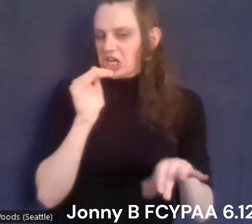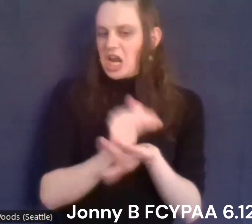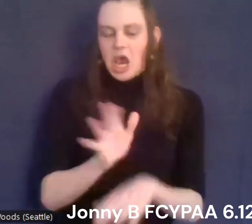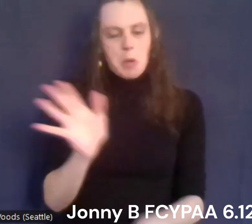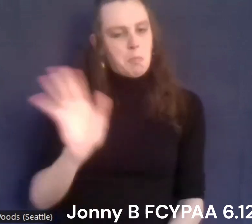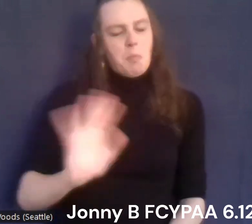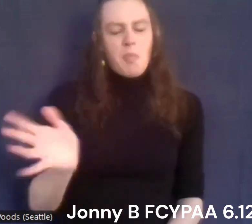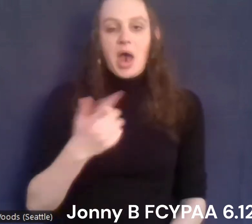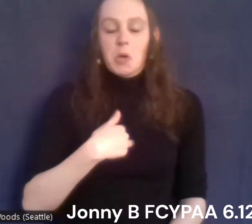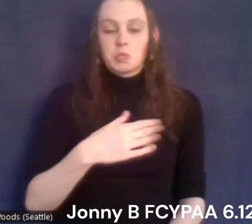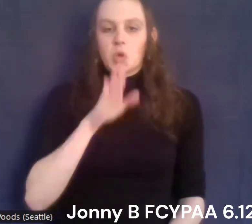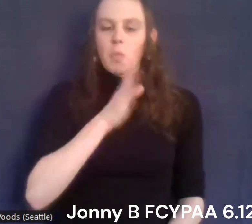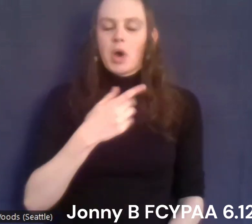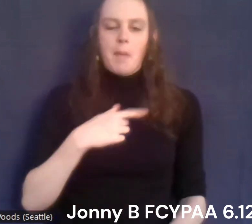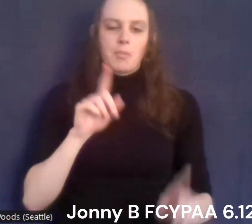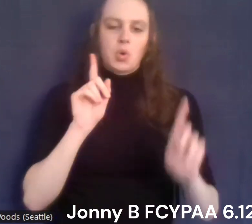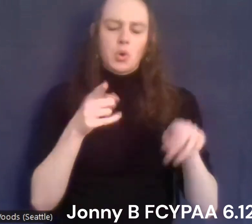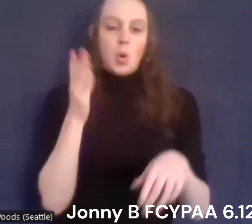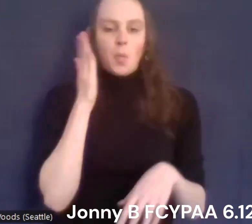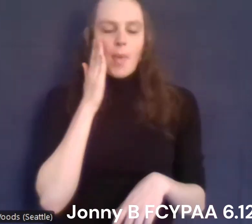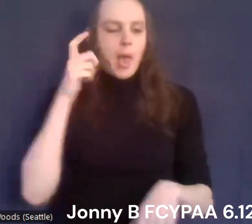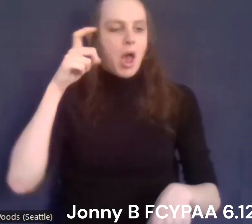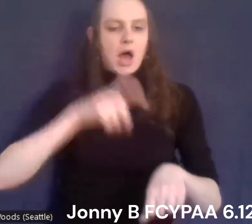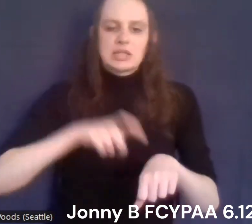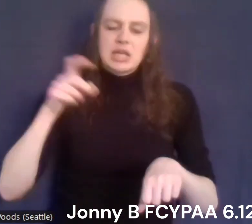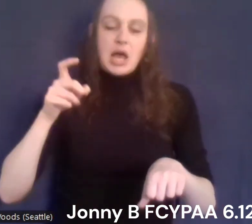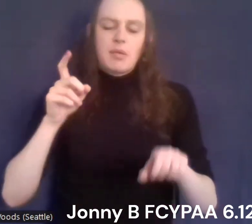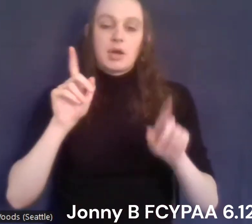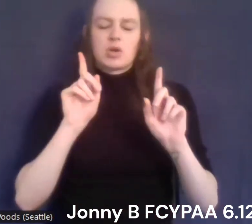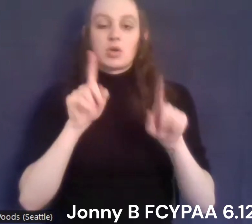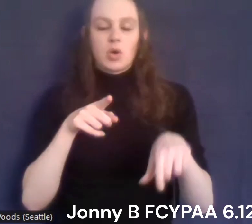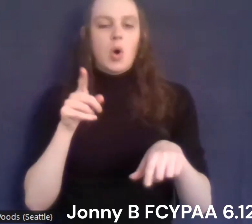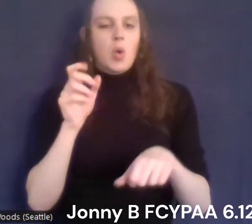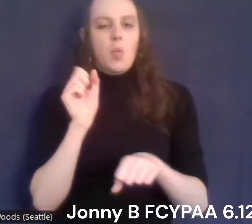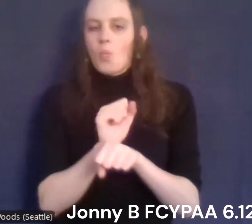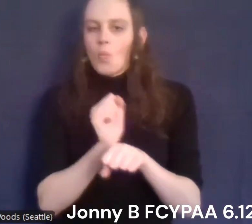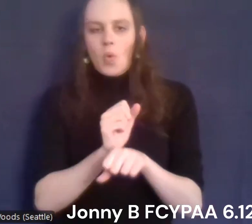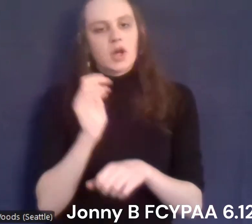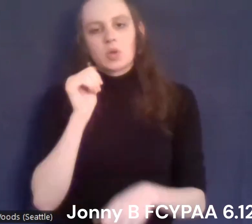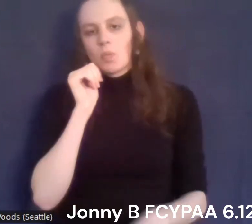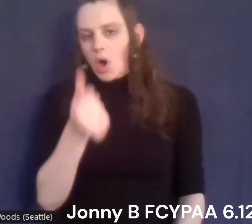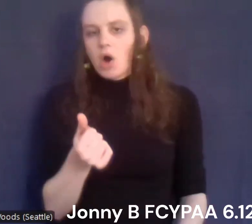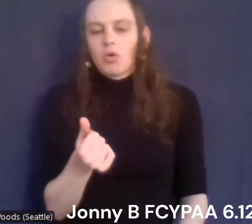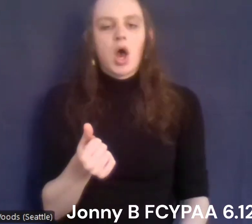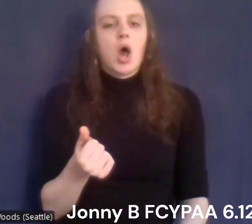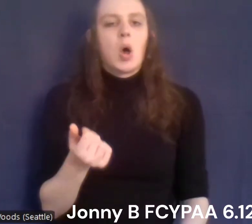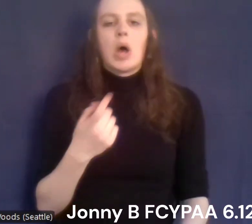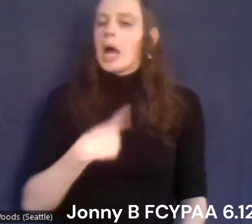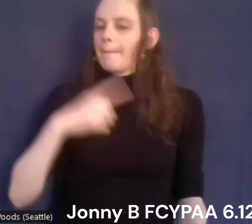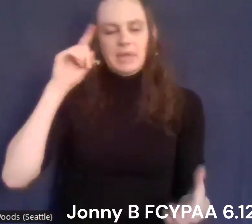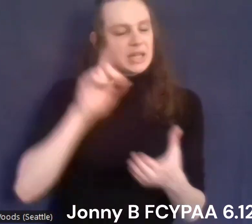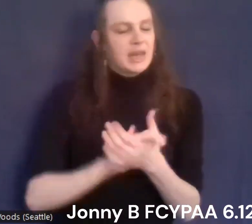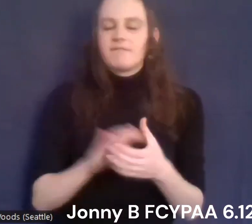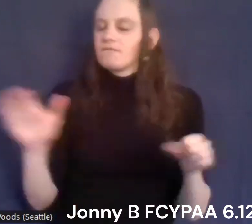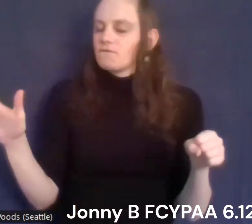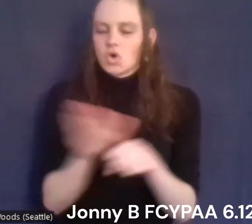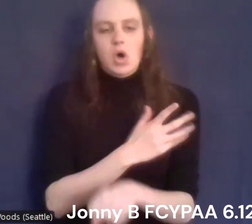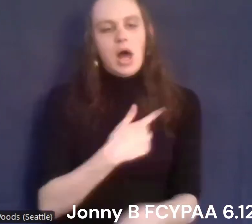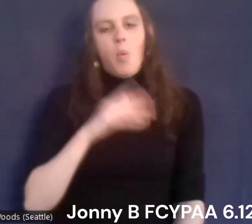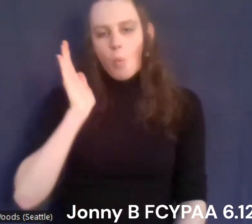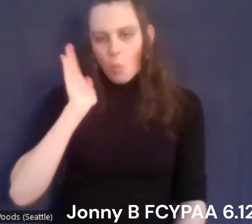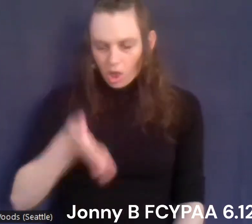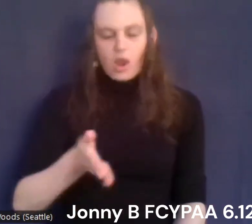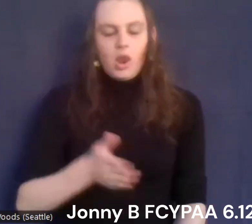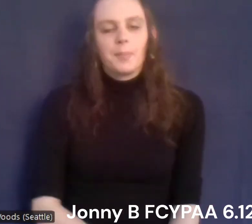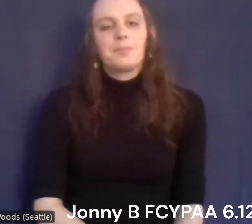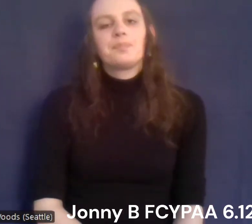gonna go to bed on time. I'm gonna go into work, pass the lie detector test. I promise you, I would have. But once